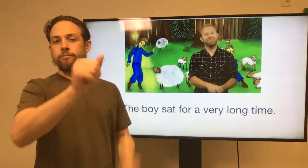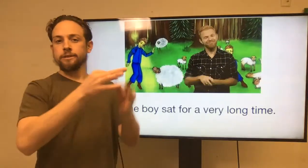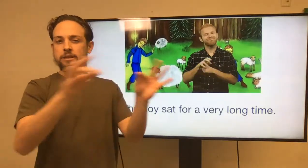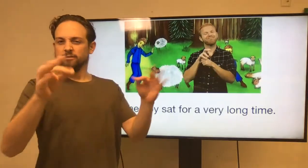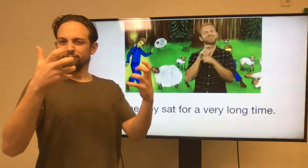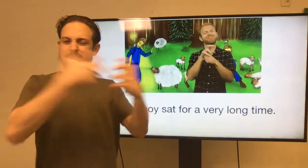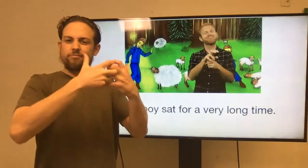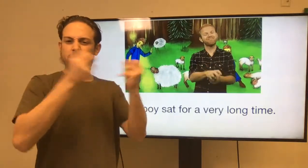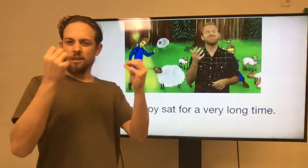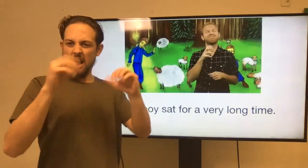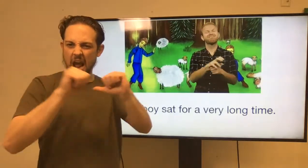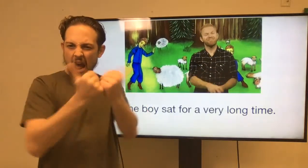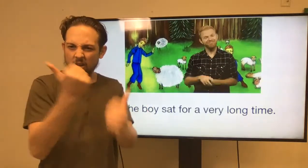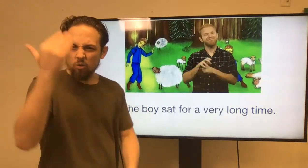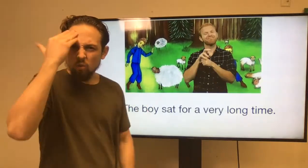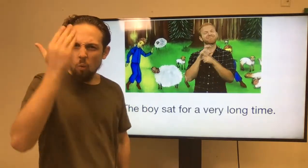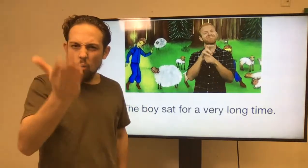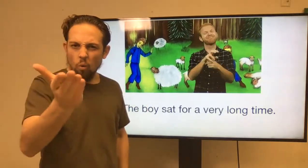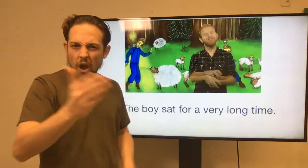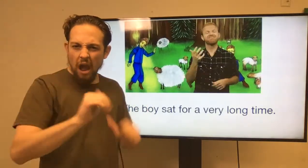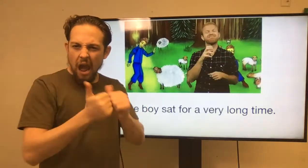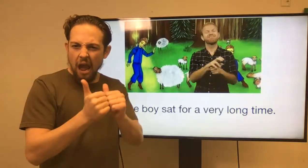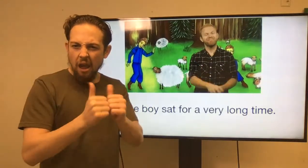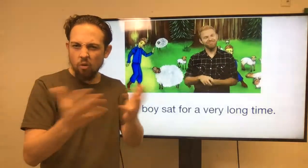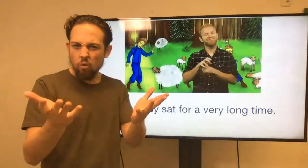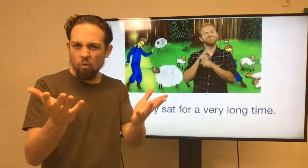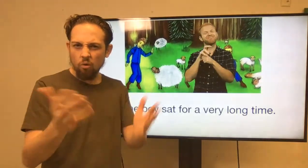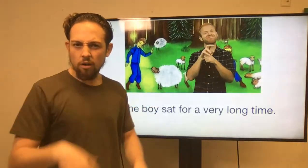How did you know that A was the correct answer?